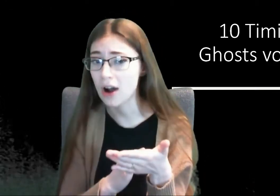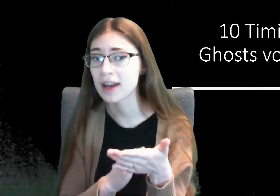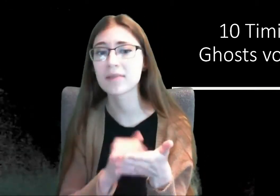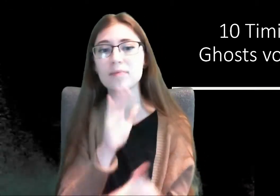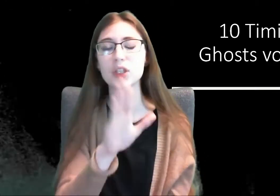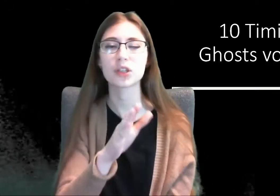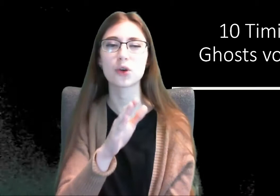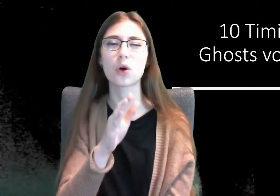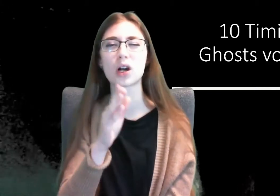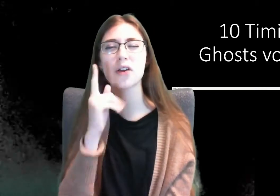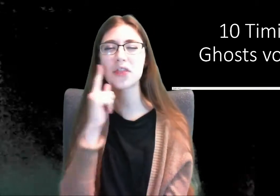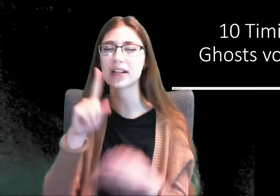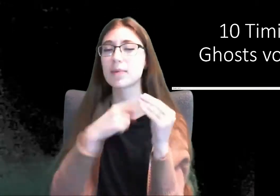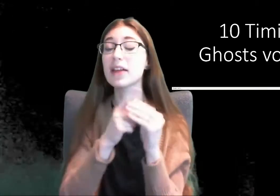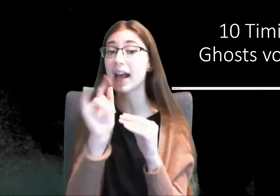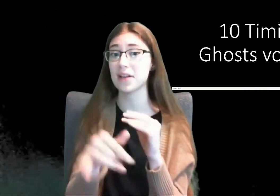drawn your thoughts about that.